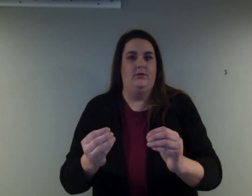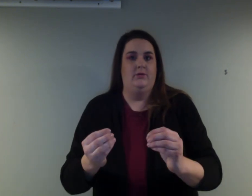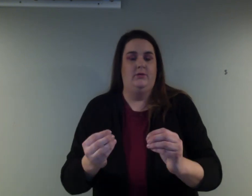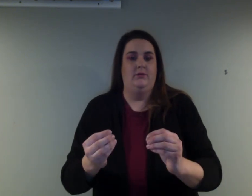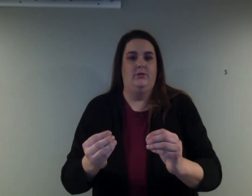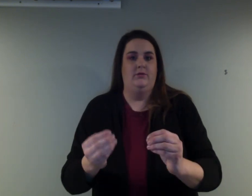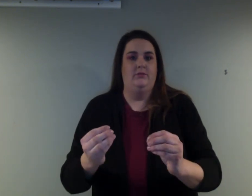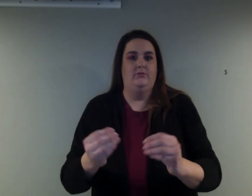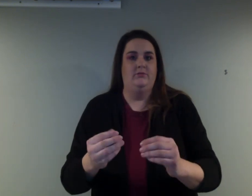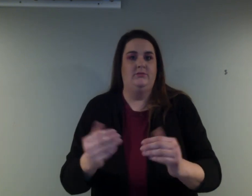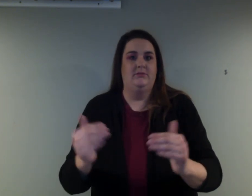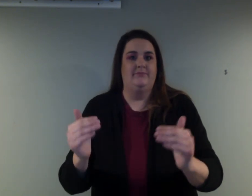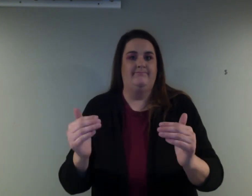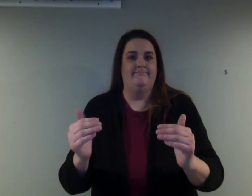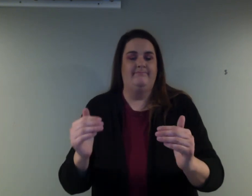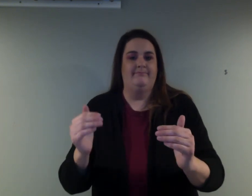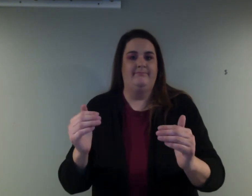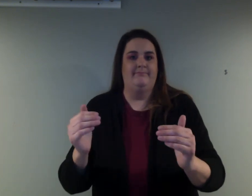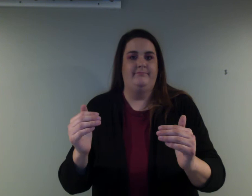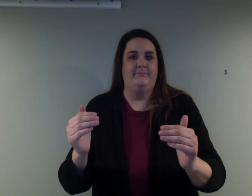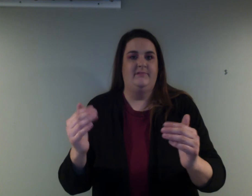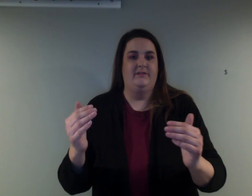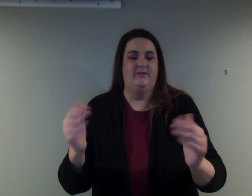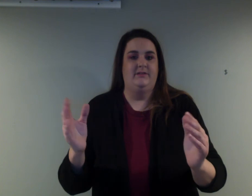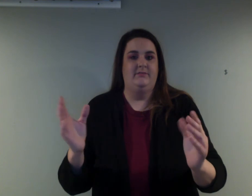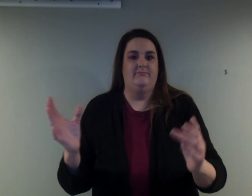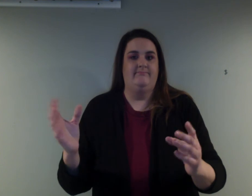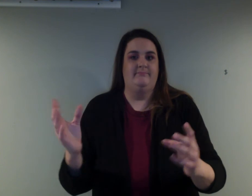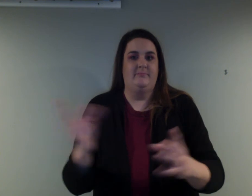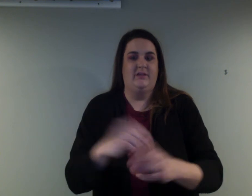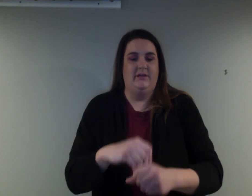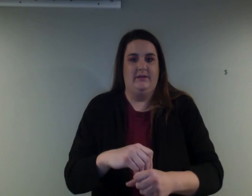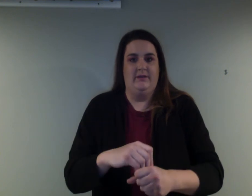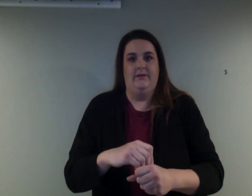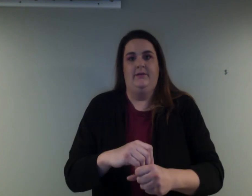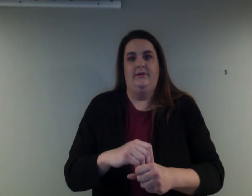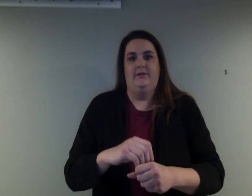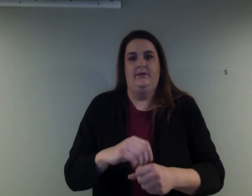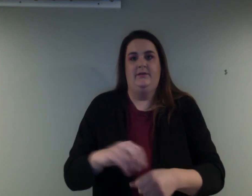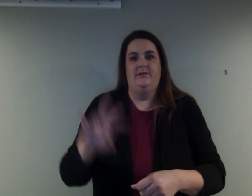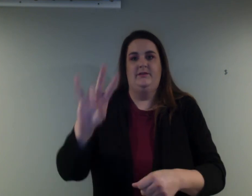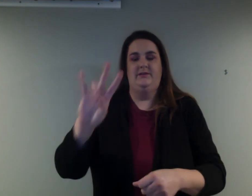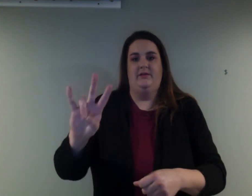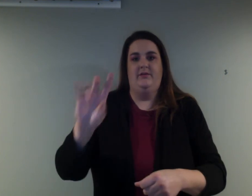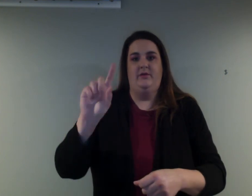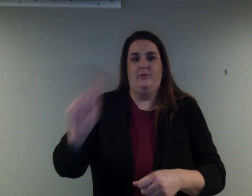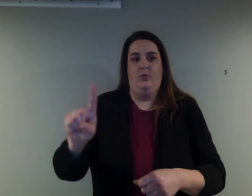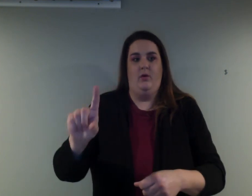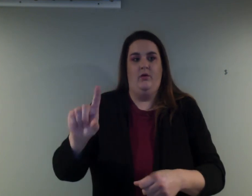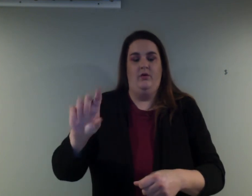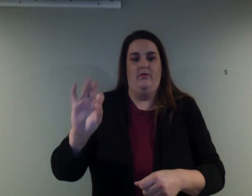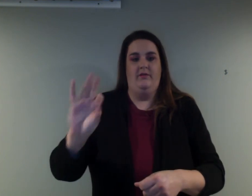of wood that we'll need. And you're right, the answer is 320 square